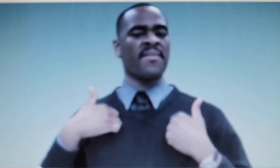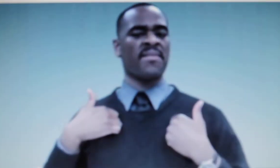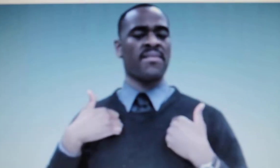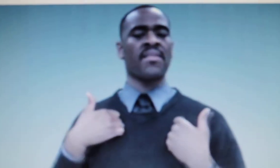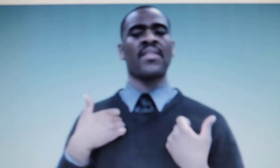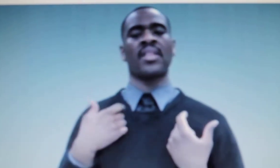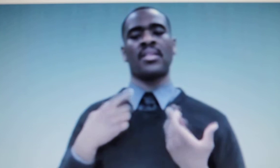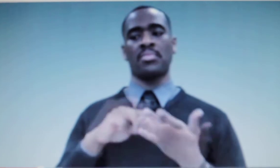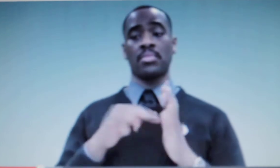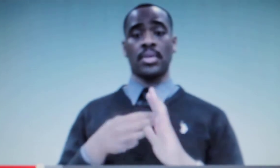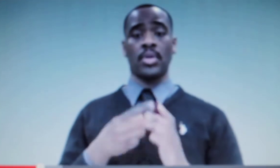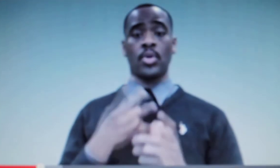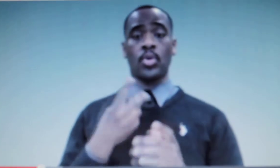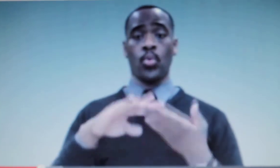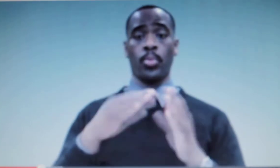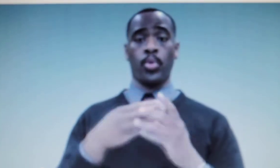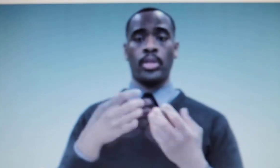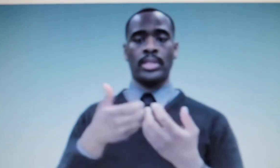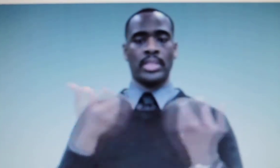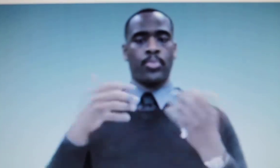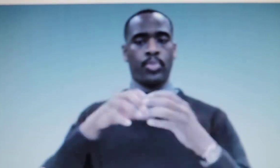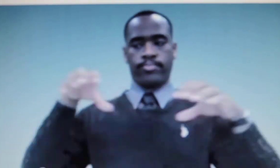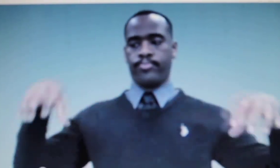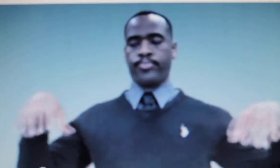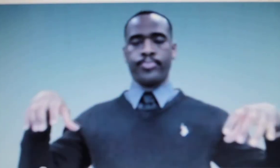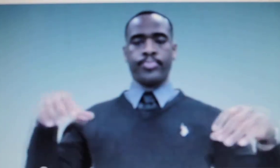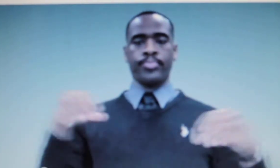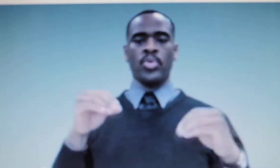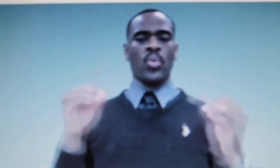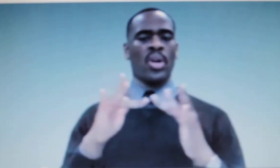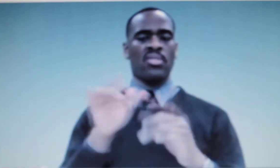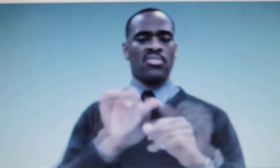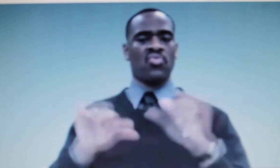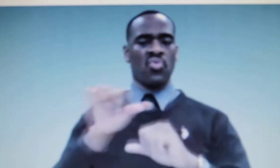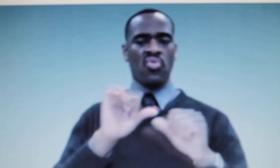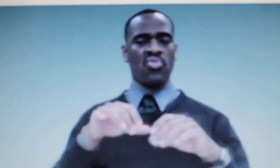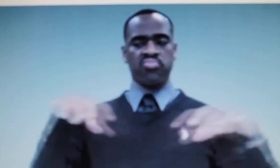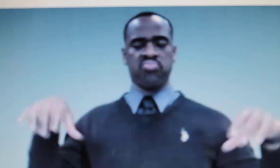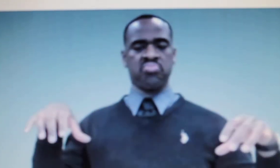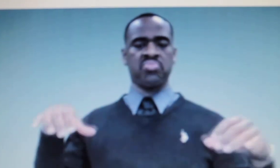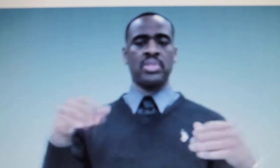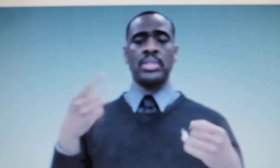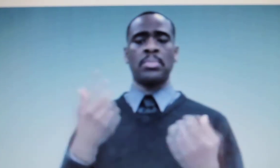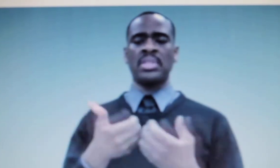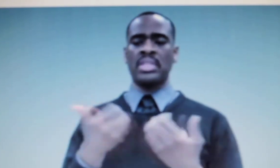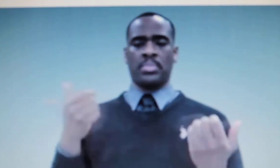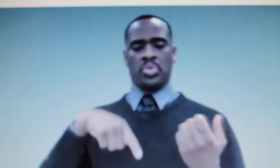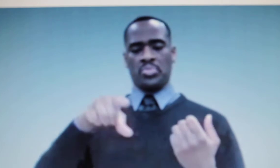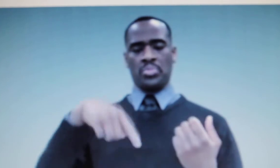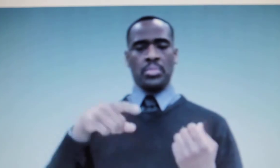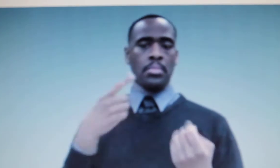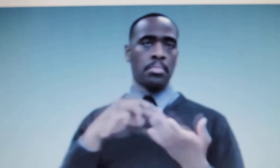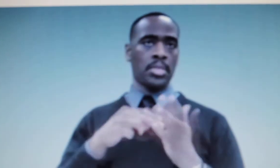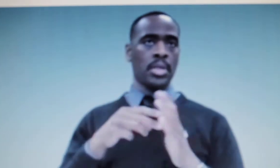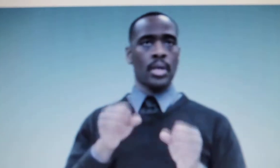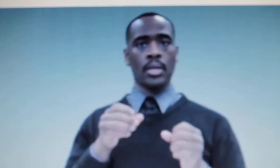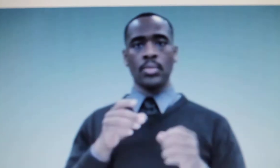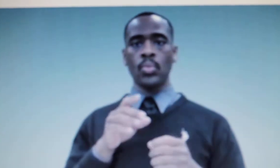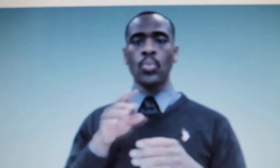The geographical factor has to do with where you live. So perhaps there are two towns that are separated from each other, they don't have contact,